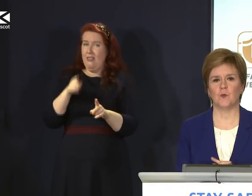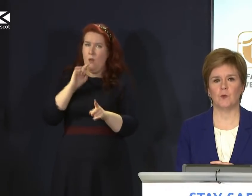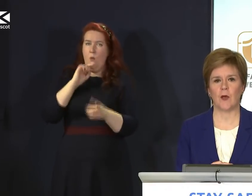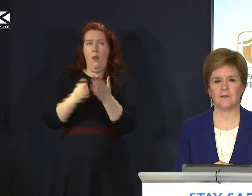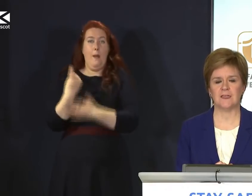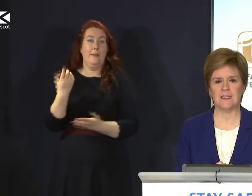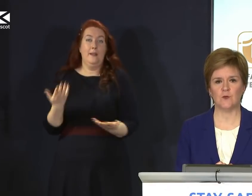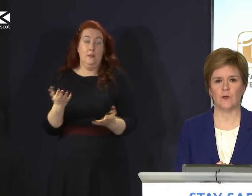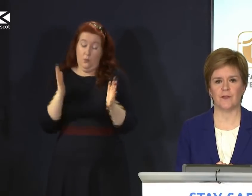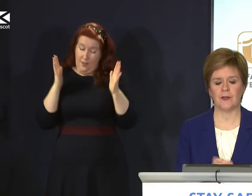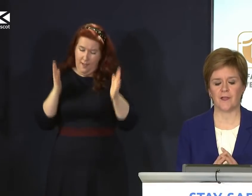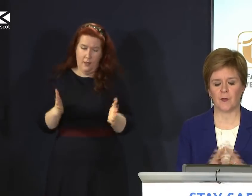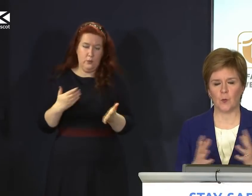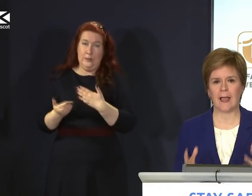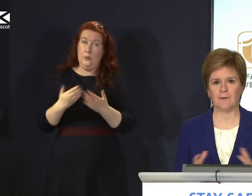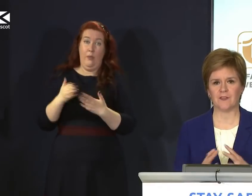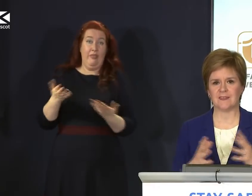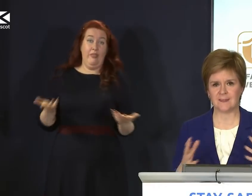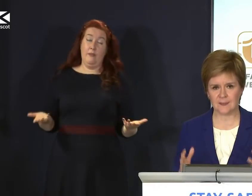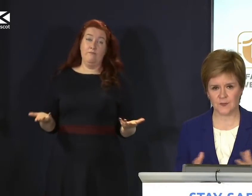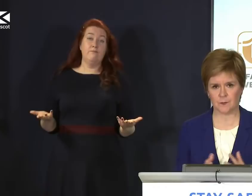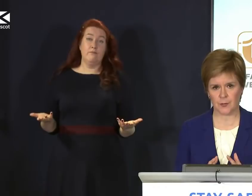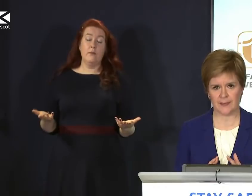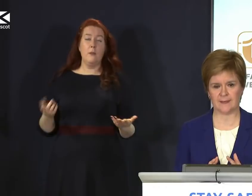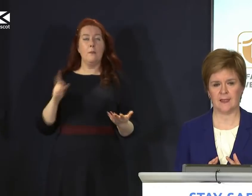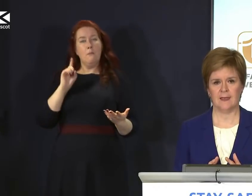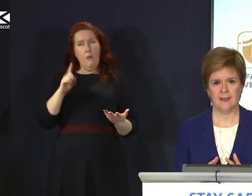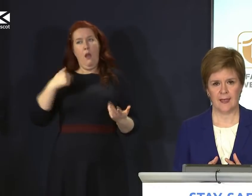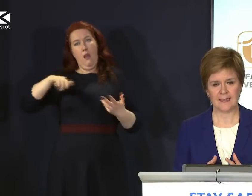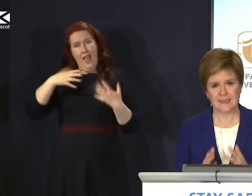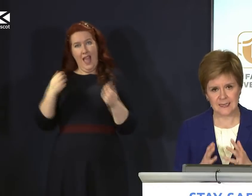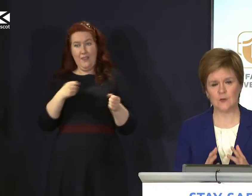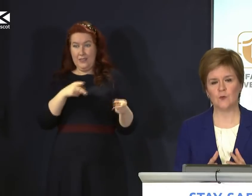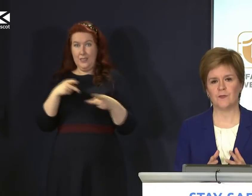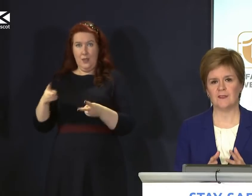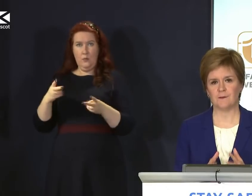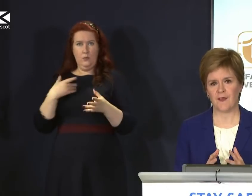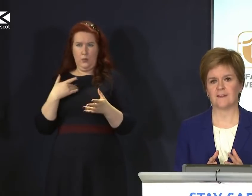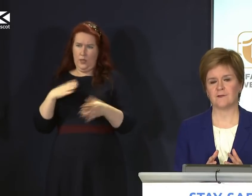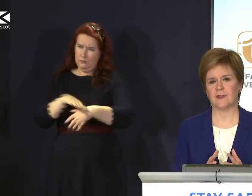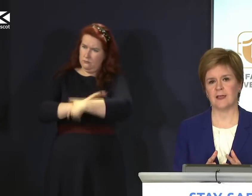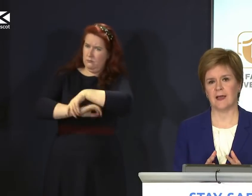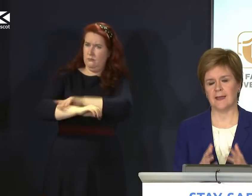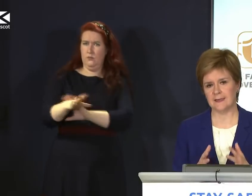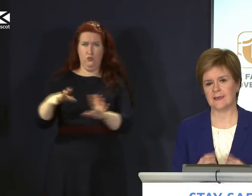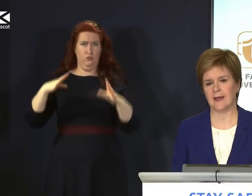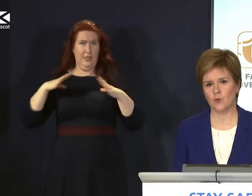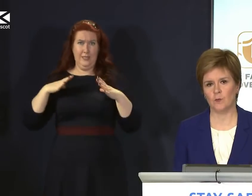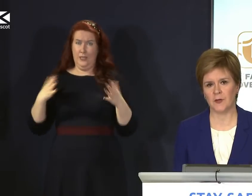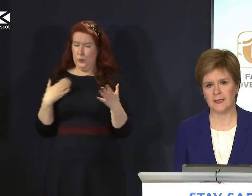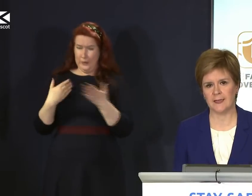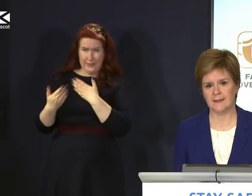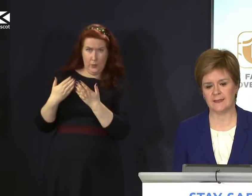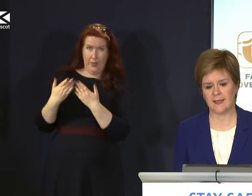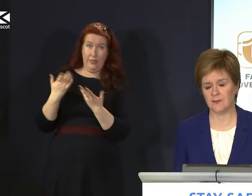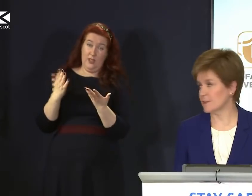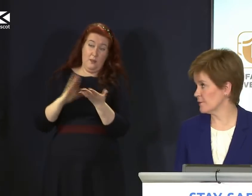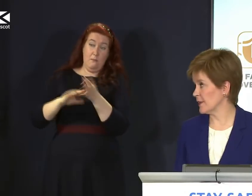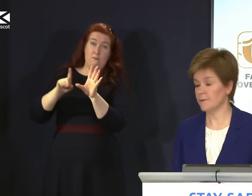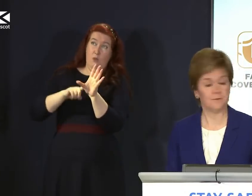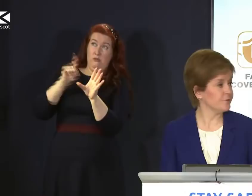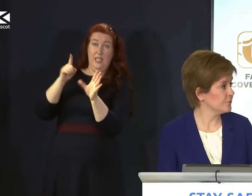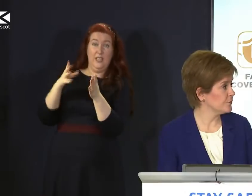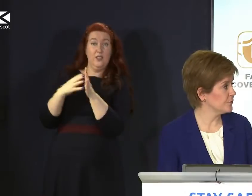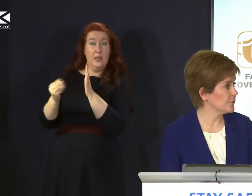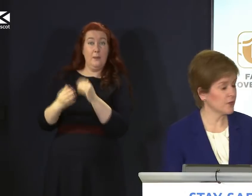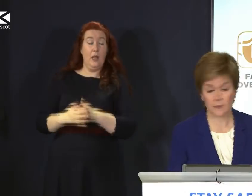feature that we will have to deal with. And I think we have the systems in place to deal with these effectively. And I hope Murray is evidence